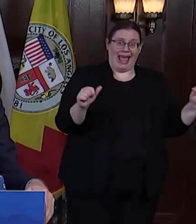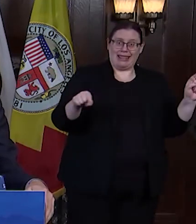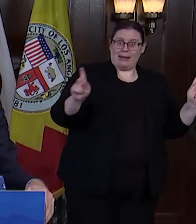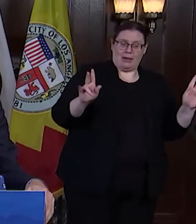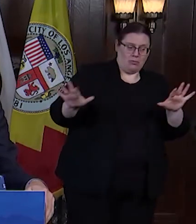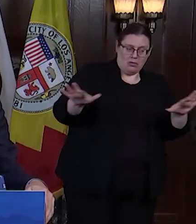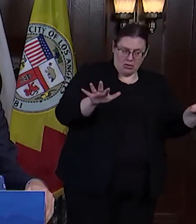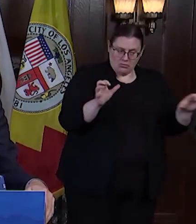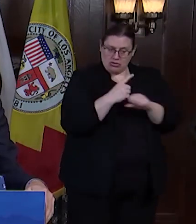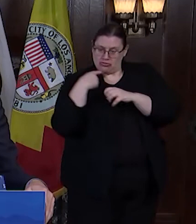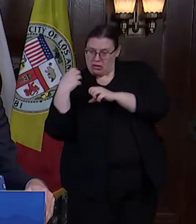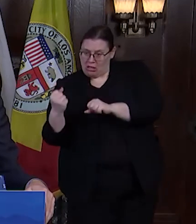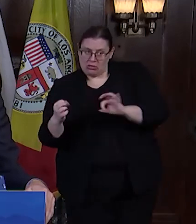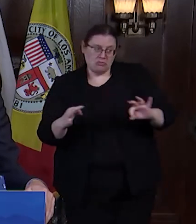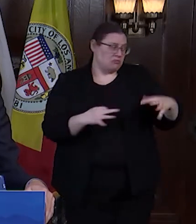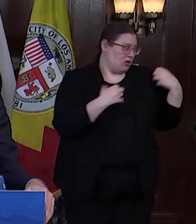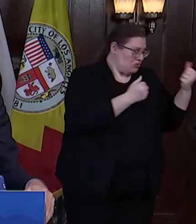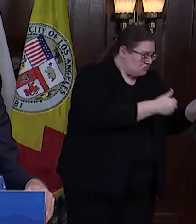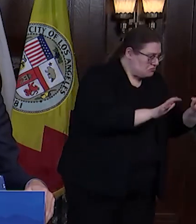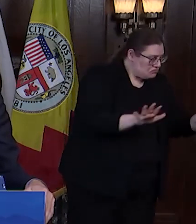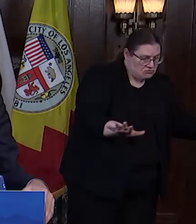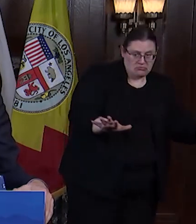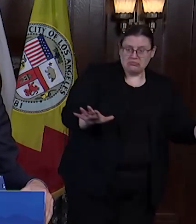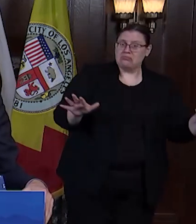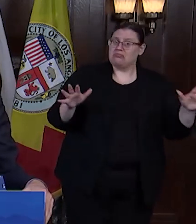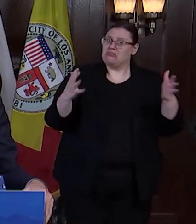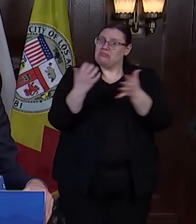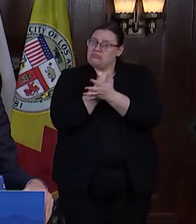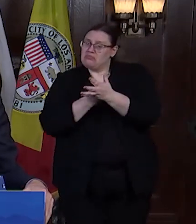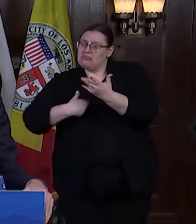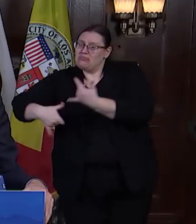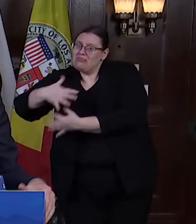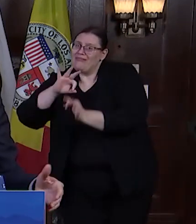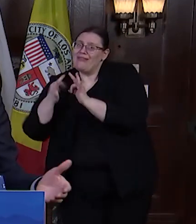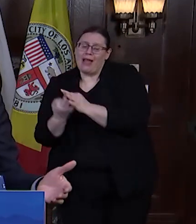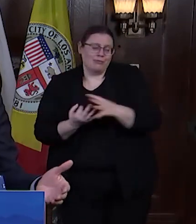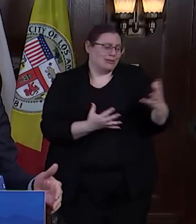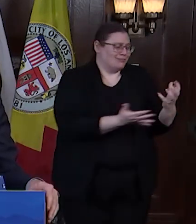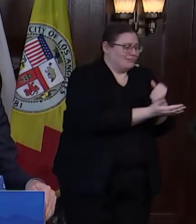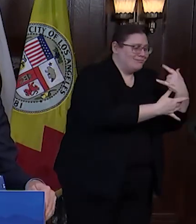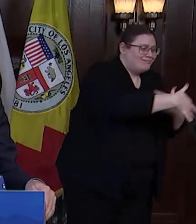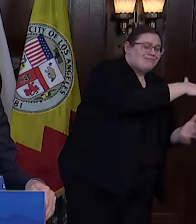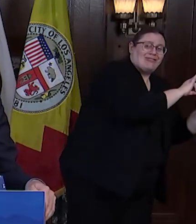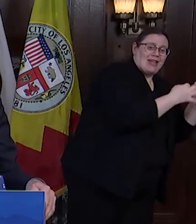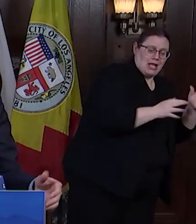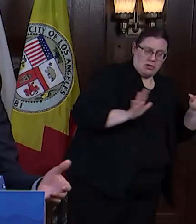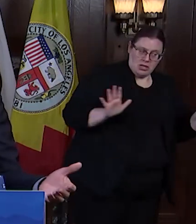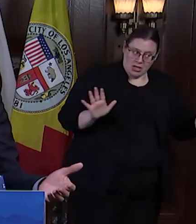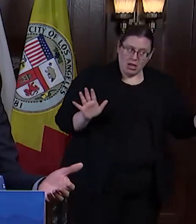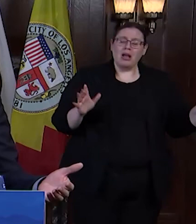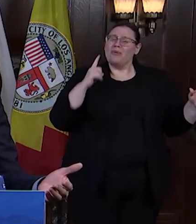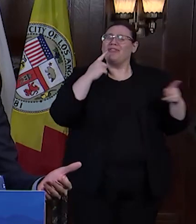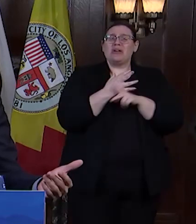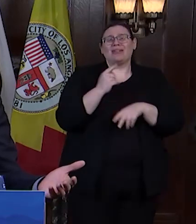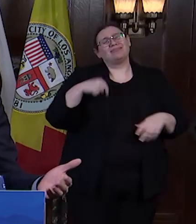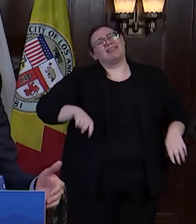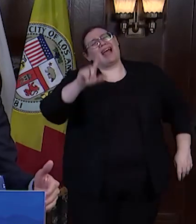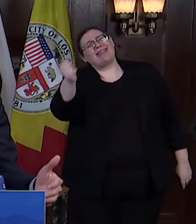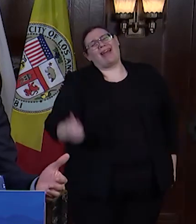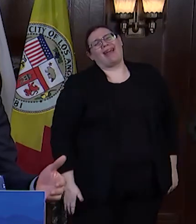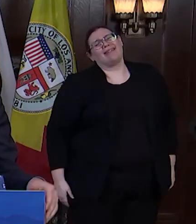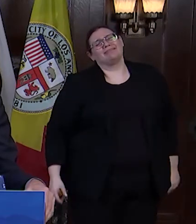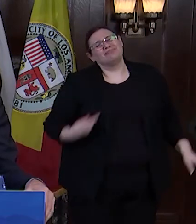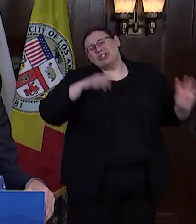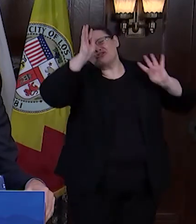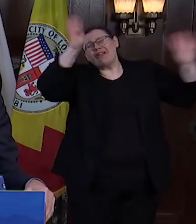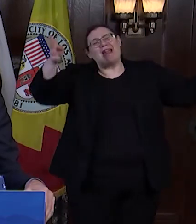make sure that they're healthy, make sure that they have spent time with their families, and then let's figure out a way to do it. This is LA. We can be creative. We can light